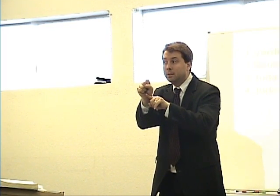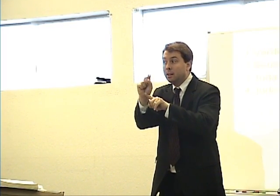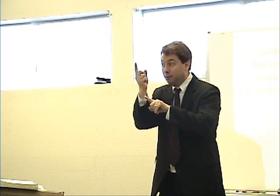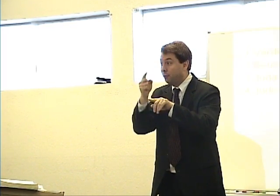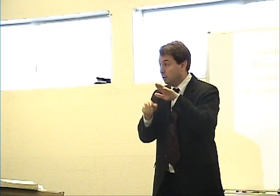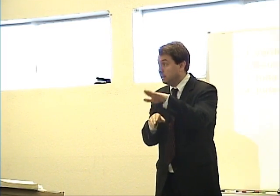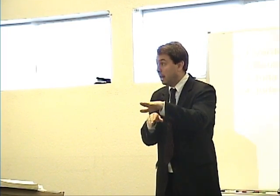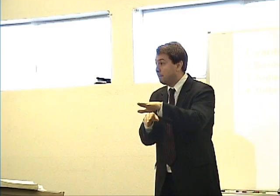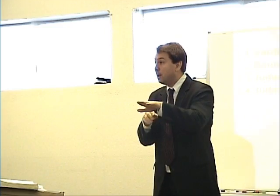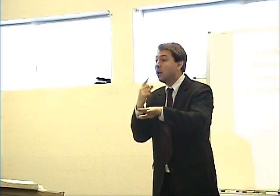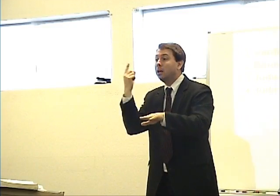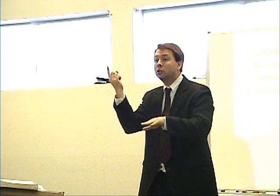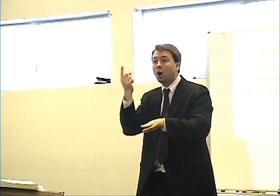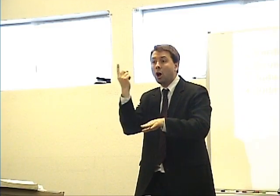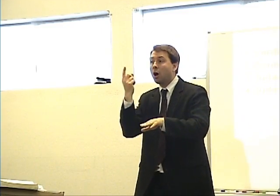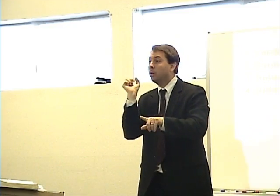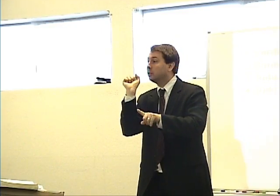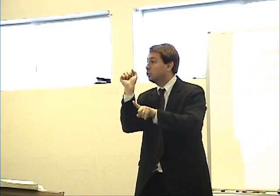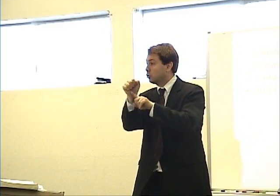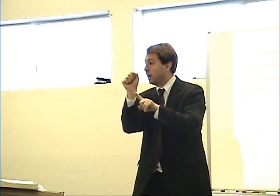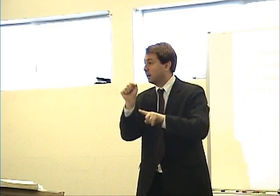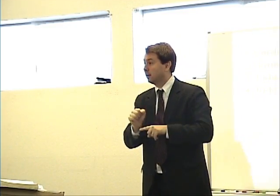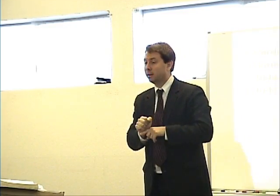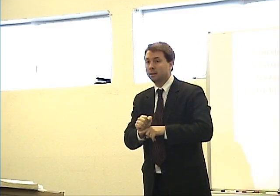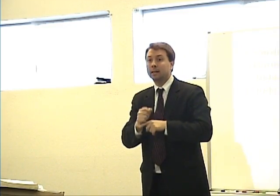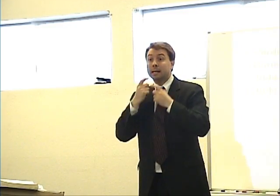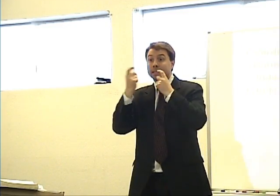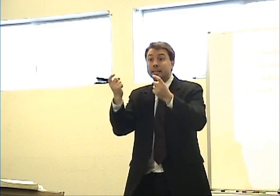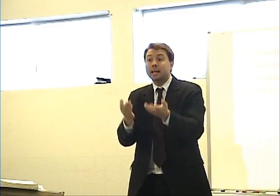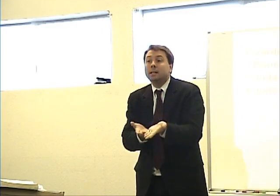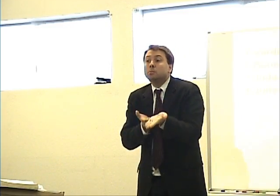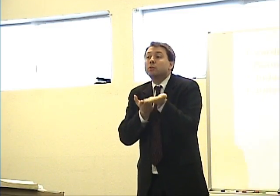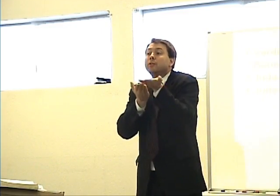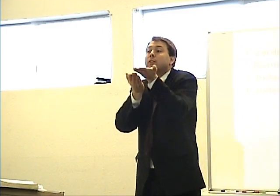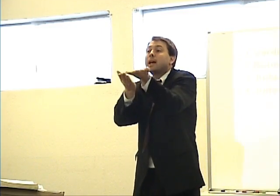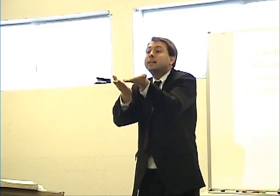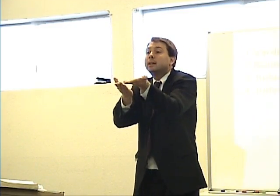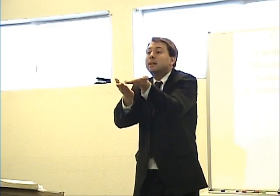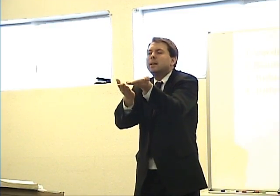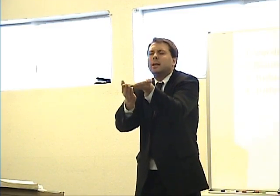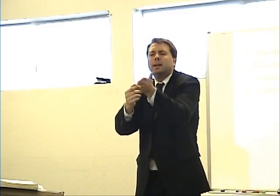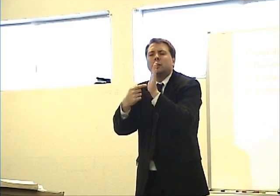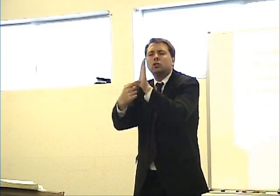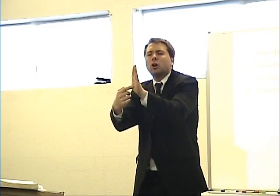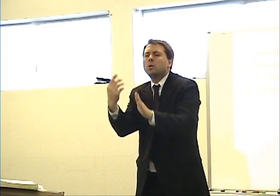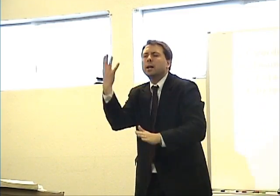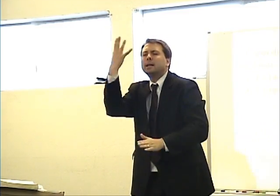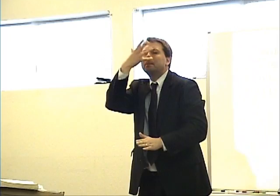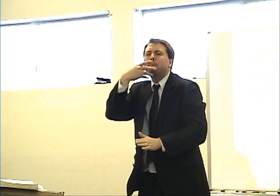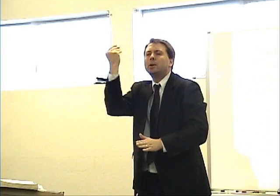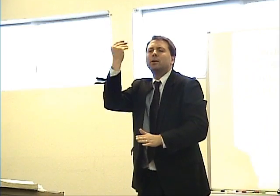The first step is always a trick. Sin is presented, it's shown as